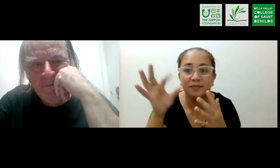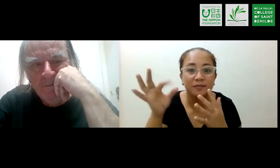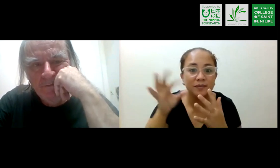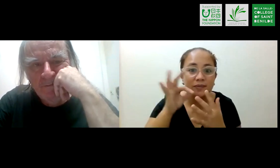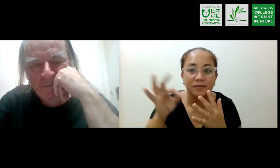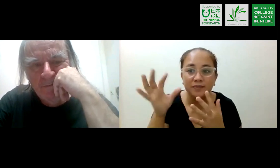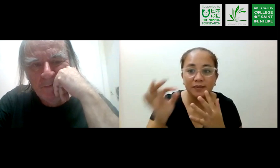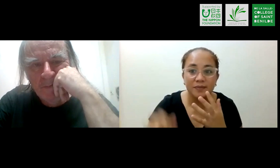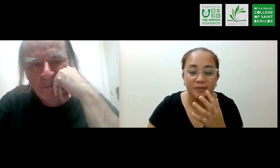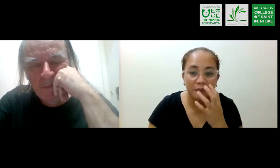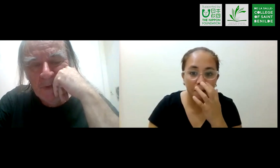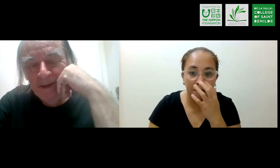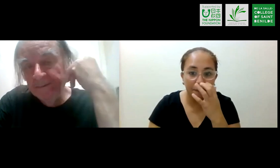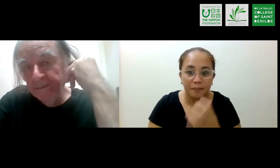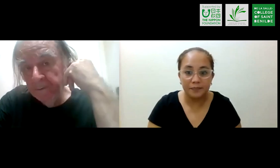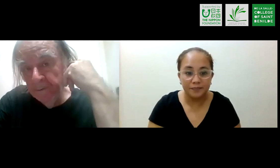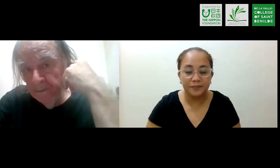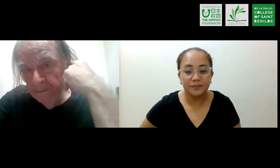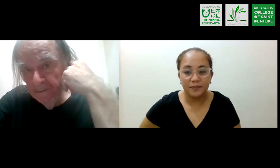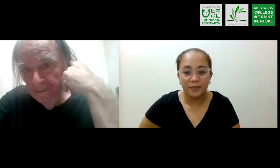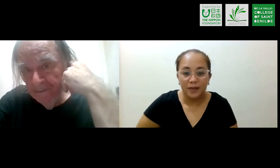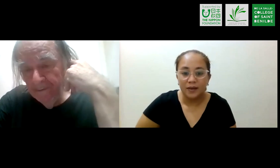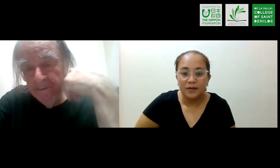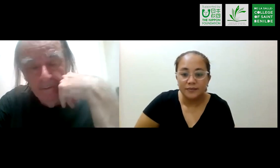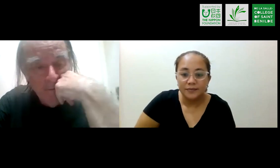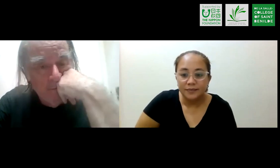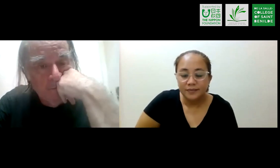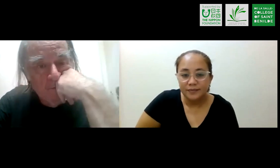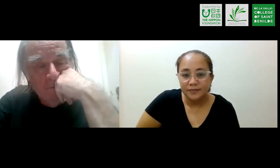Okay, let's see everybody online. Maybe we can